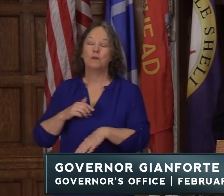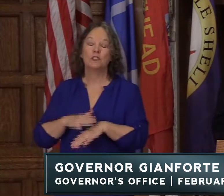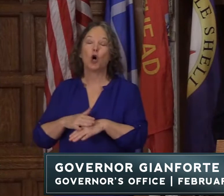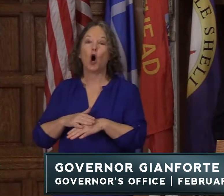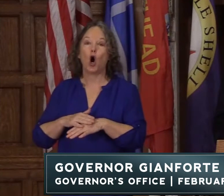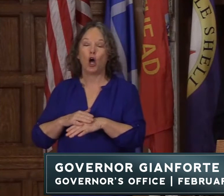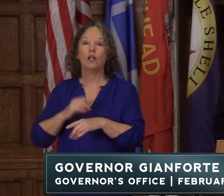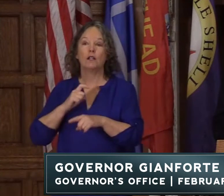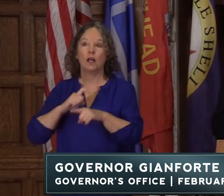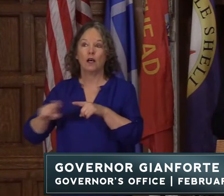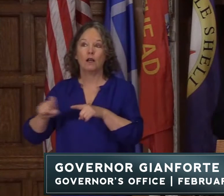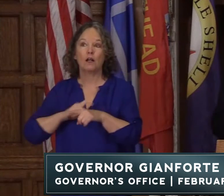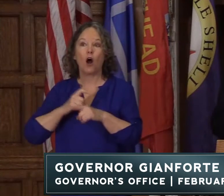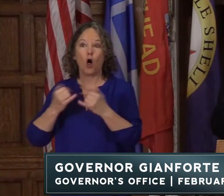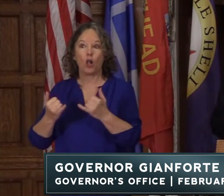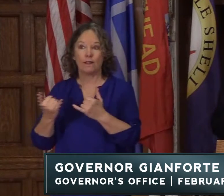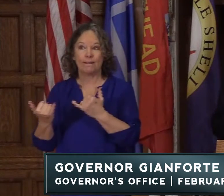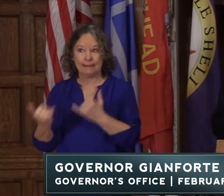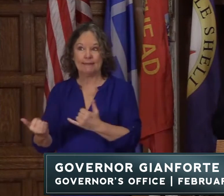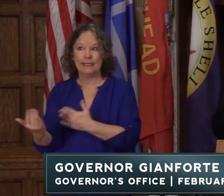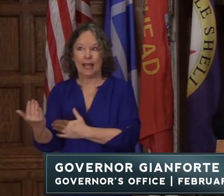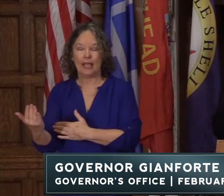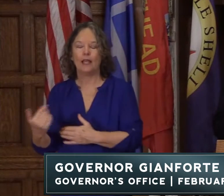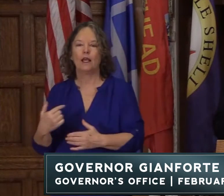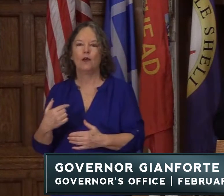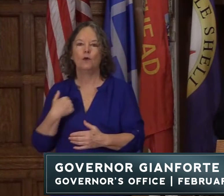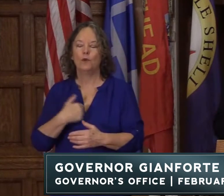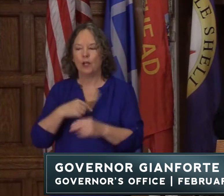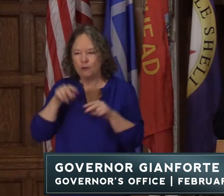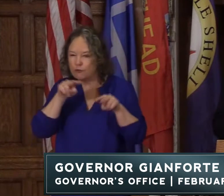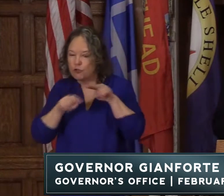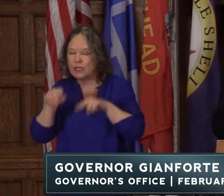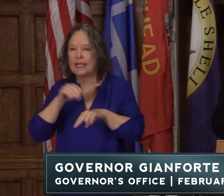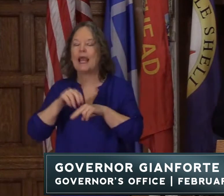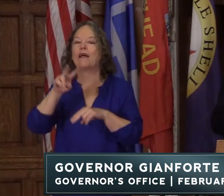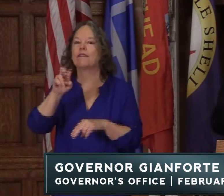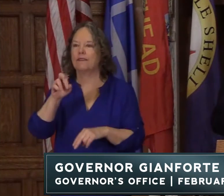call today. We are looking closely at these variants.